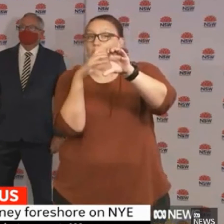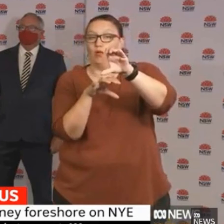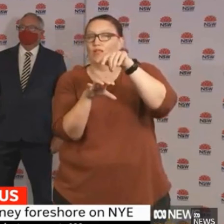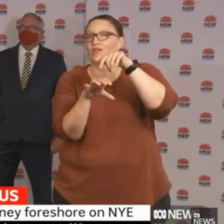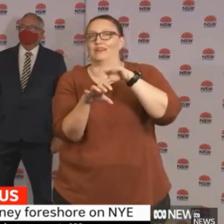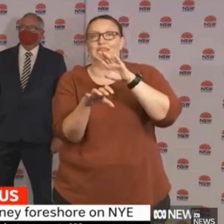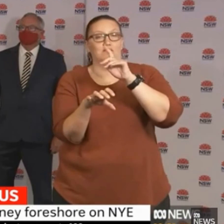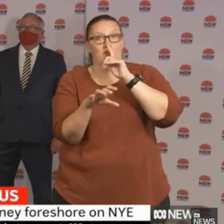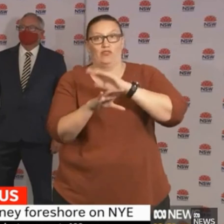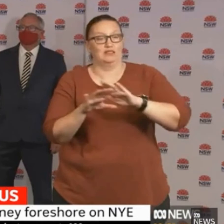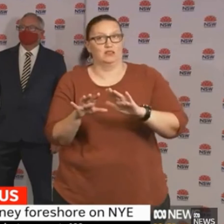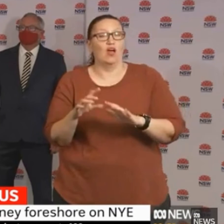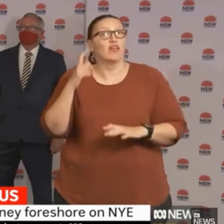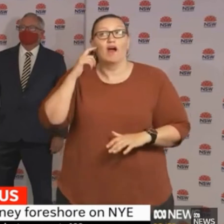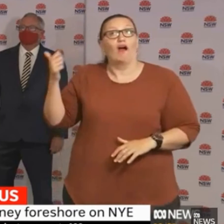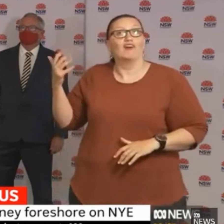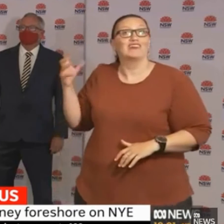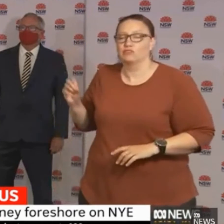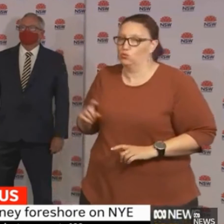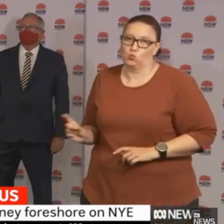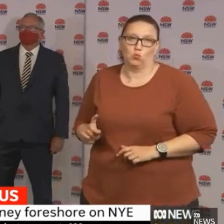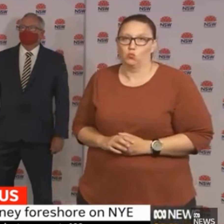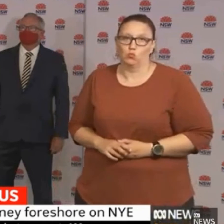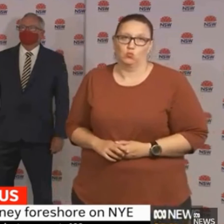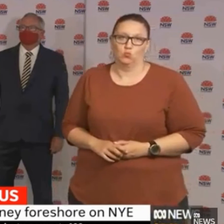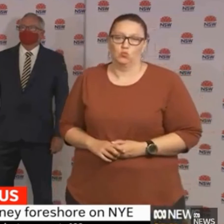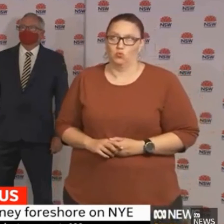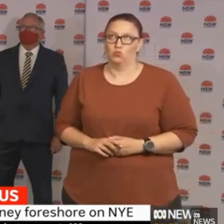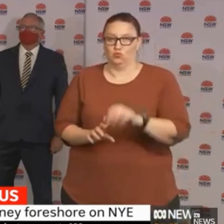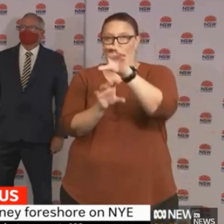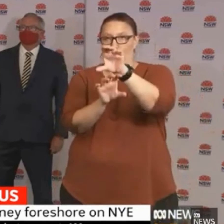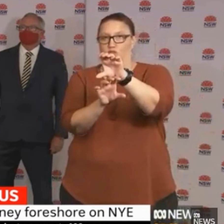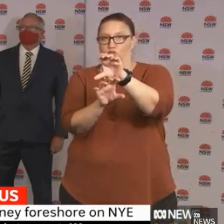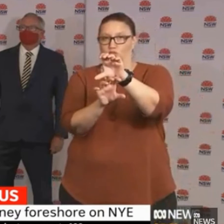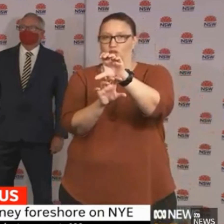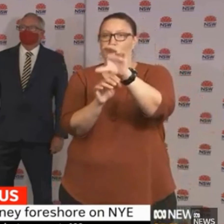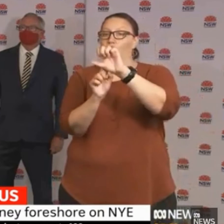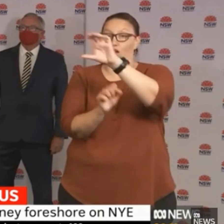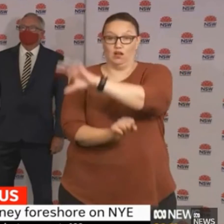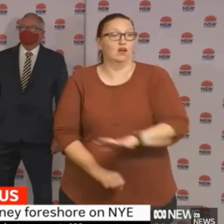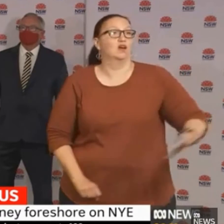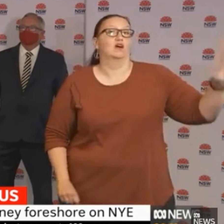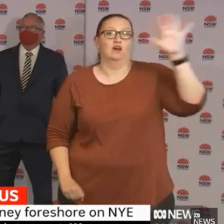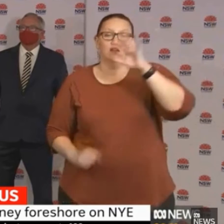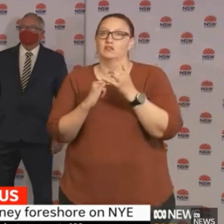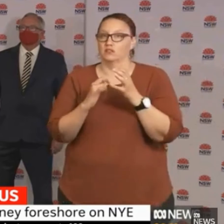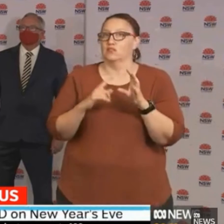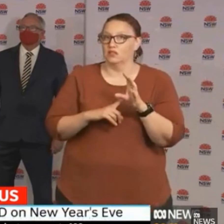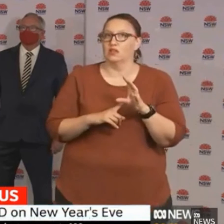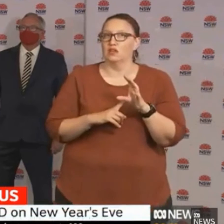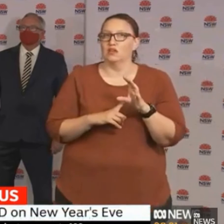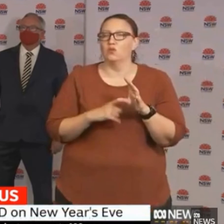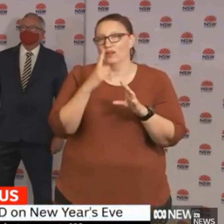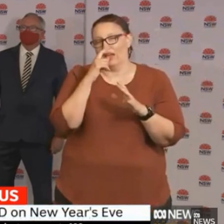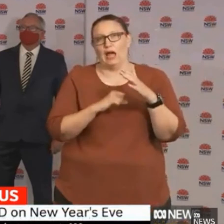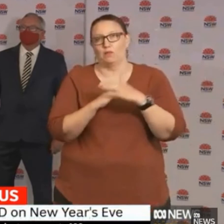groups of more than 5 or 10 depending on where you live. In Greater Sydney it's 50, and obviously for the regions they don't have any